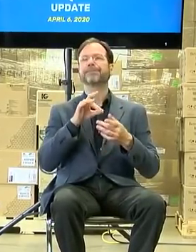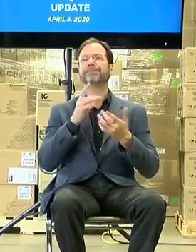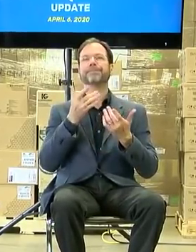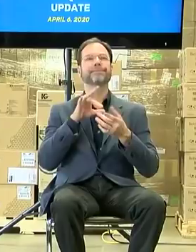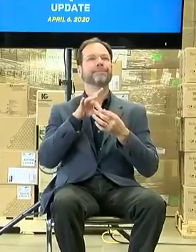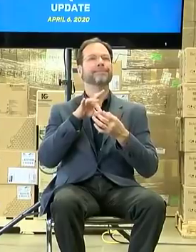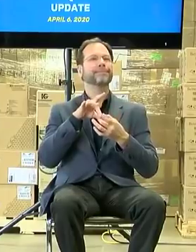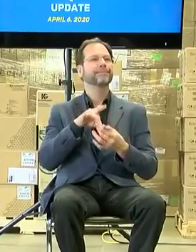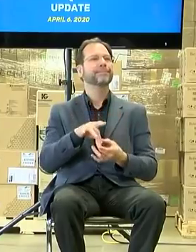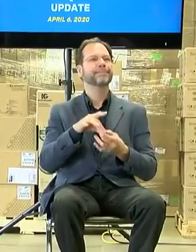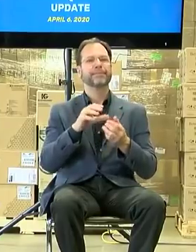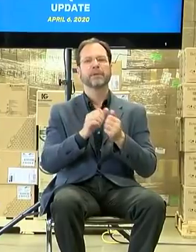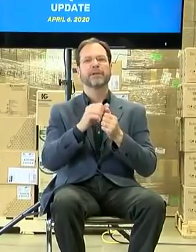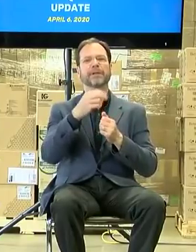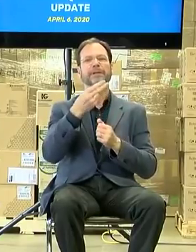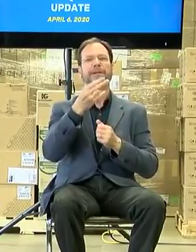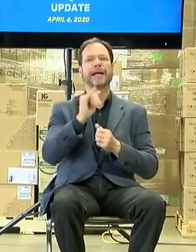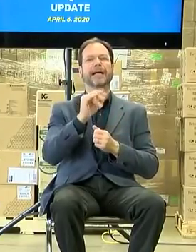of